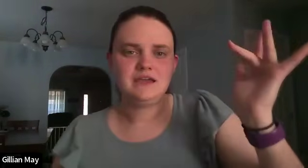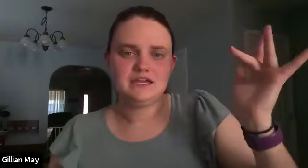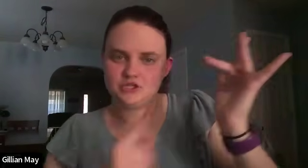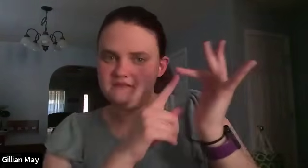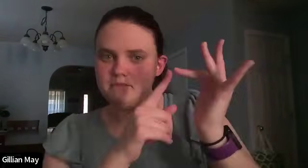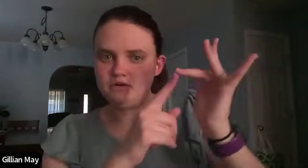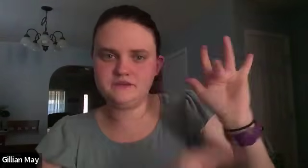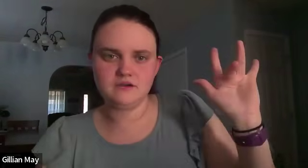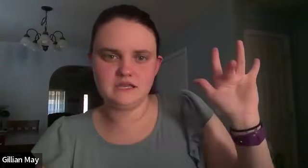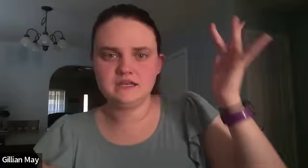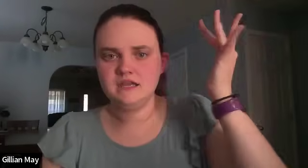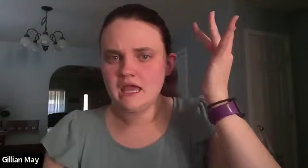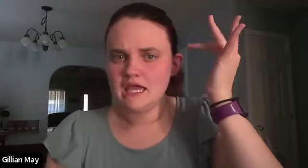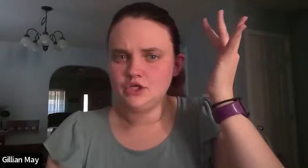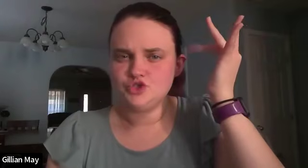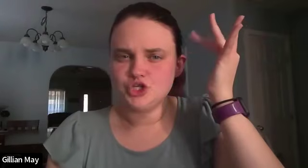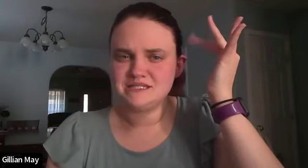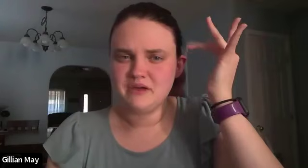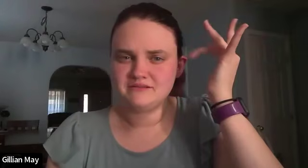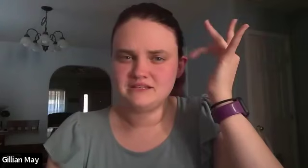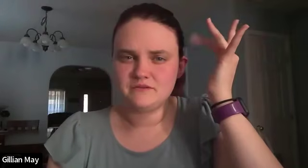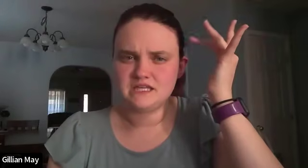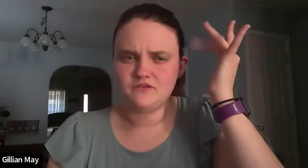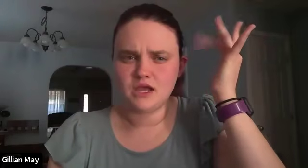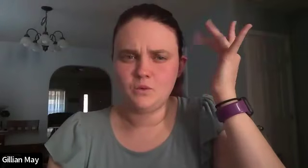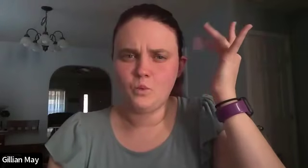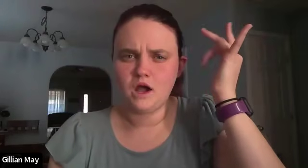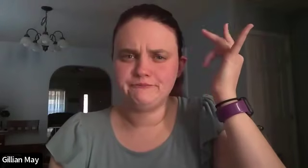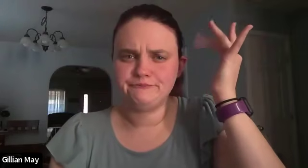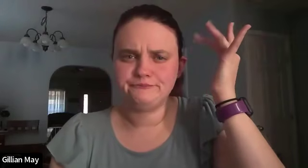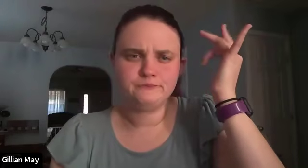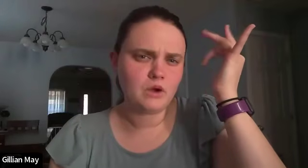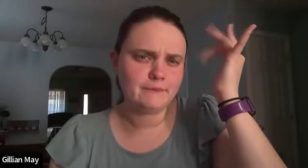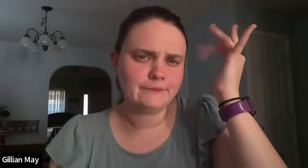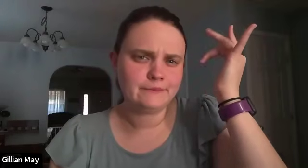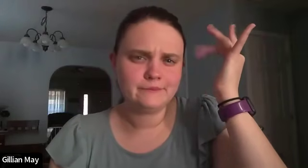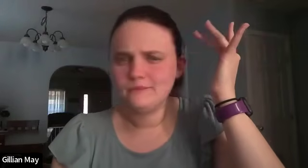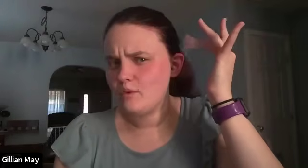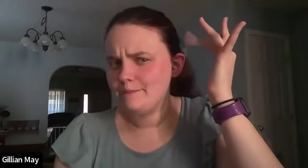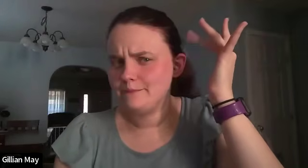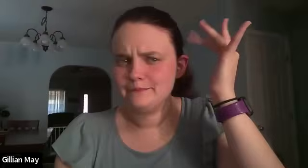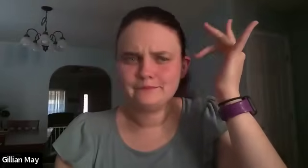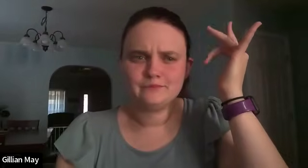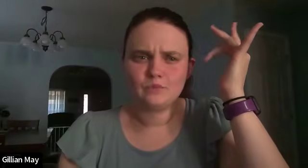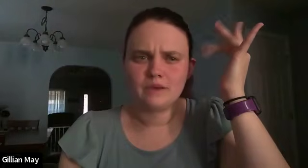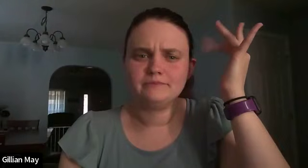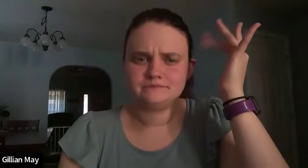Is you're gonna have that middle finger again, and you just bounce it on the side of your head. Why? Why? Why? Why?